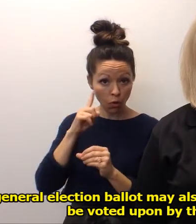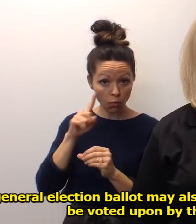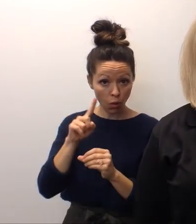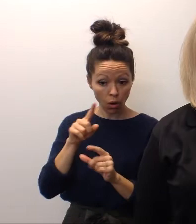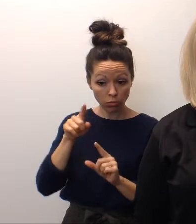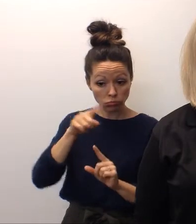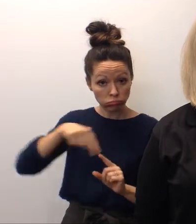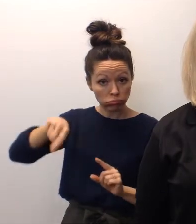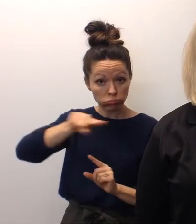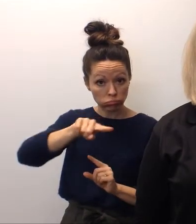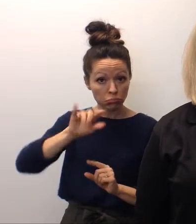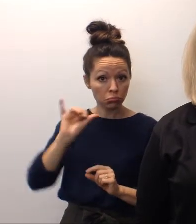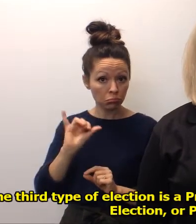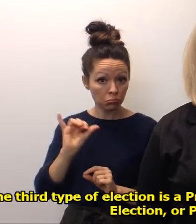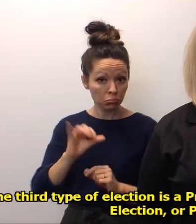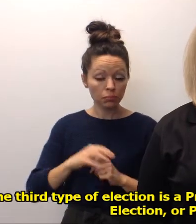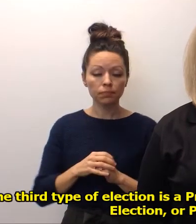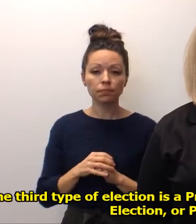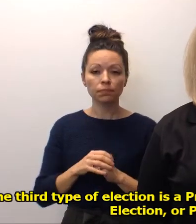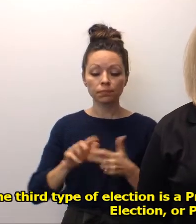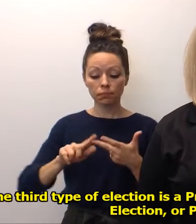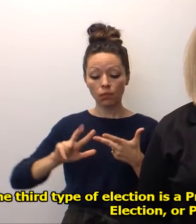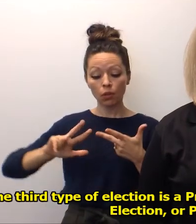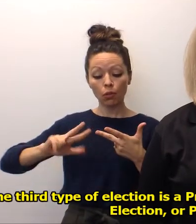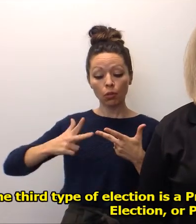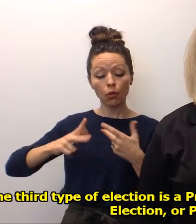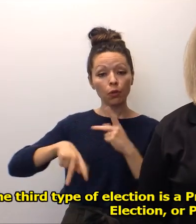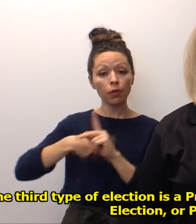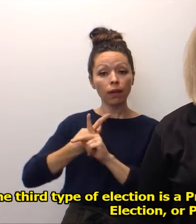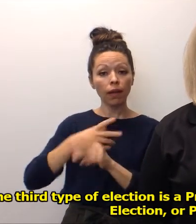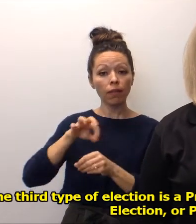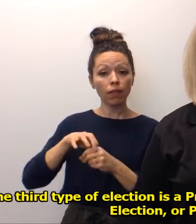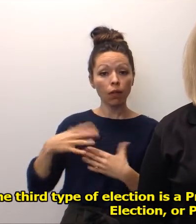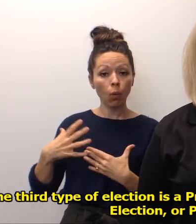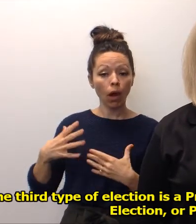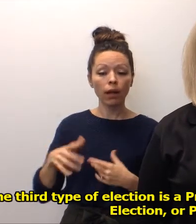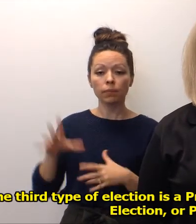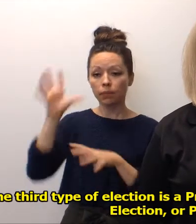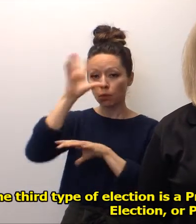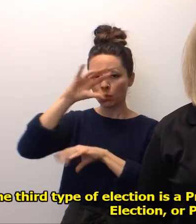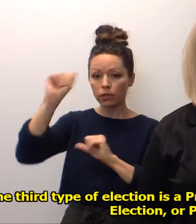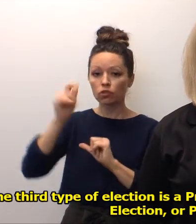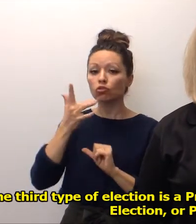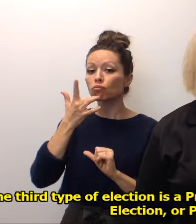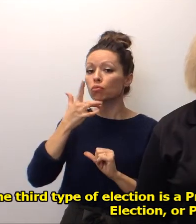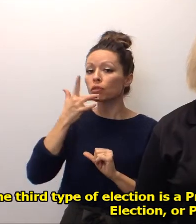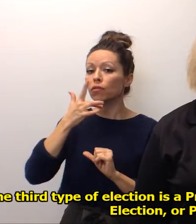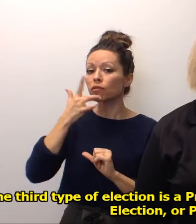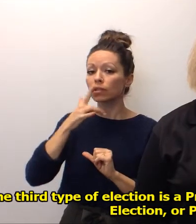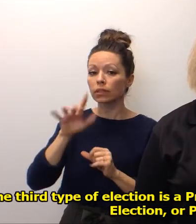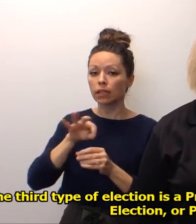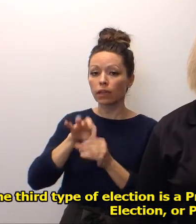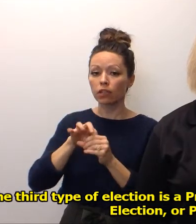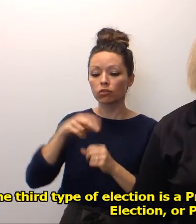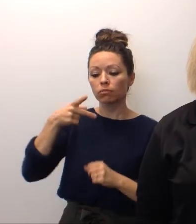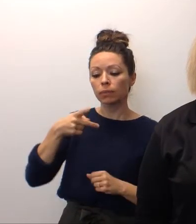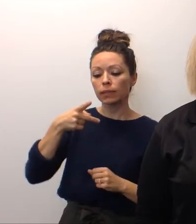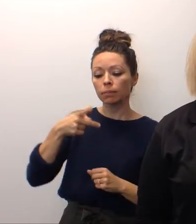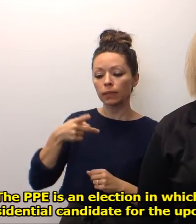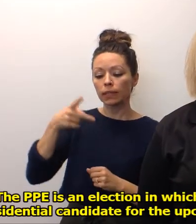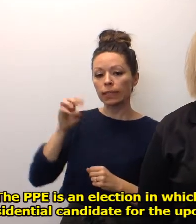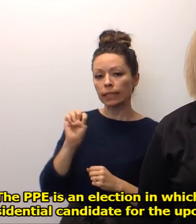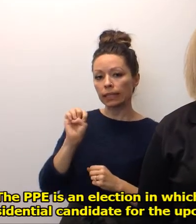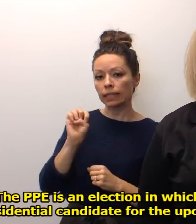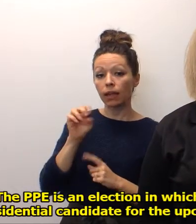people. The third type of election is a presidential preference election, or PPE.